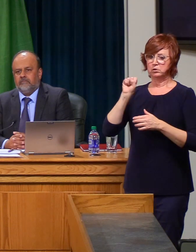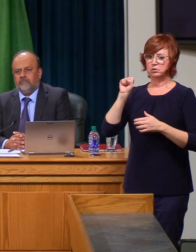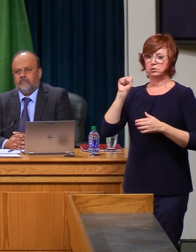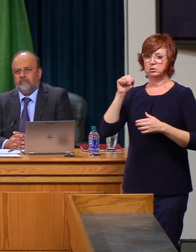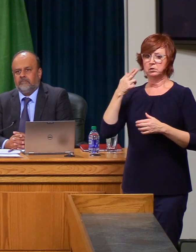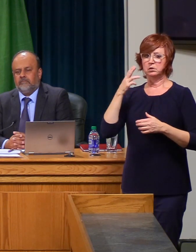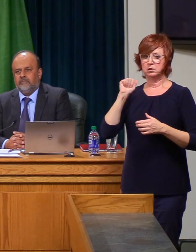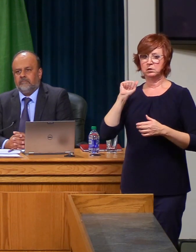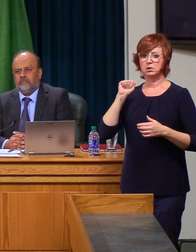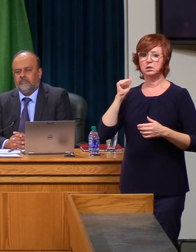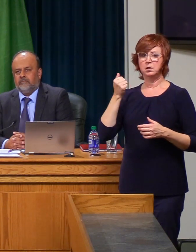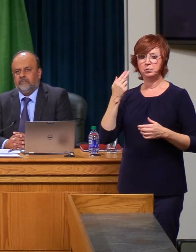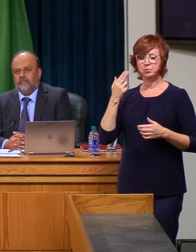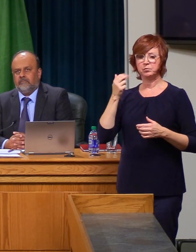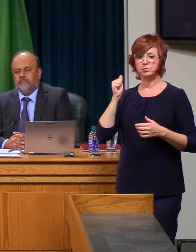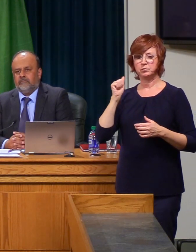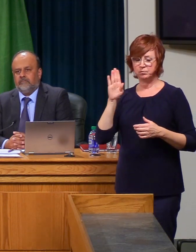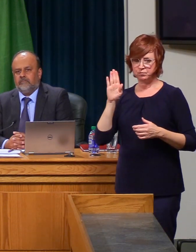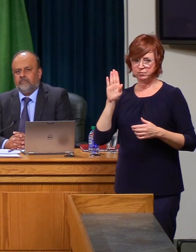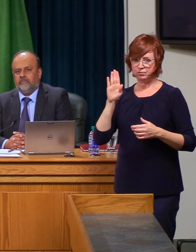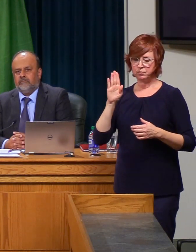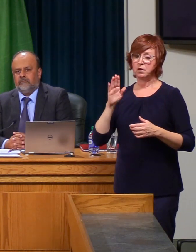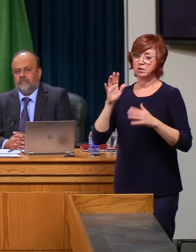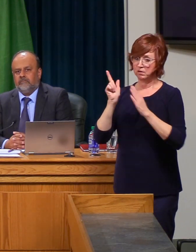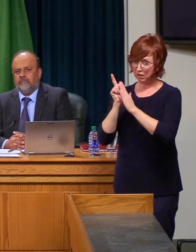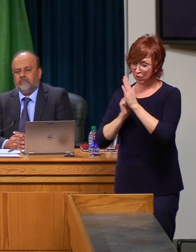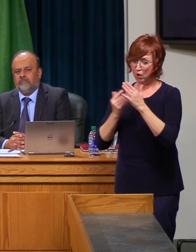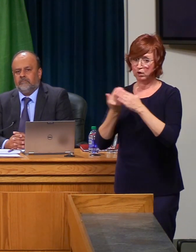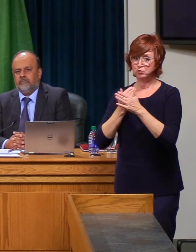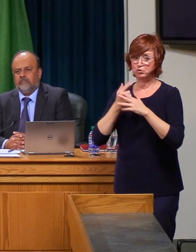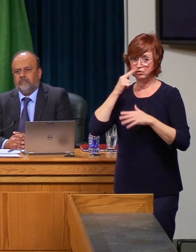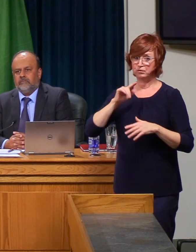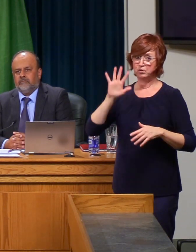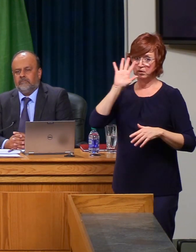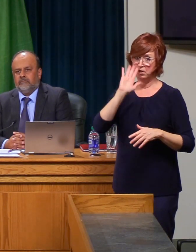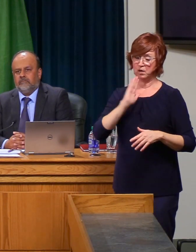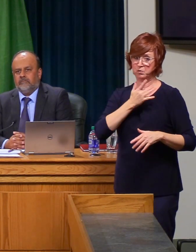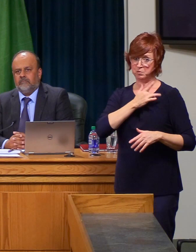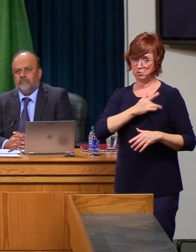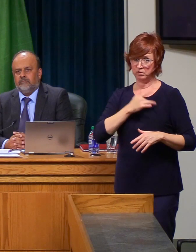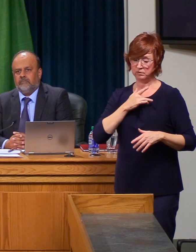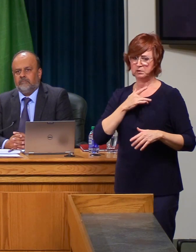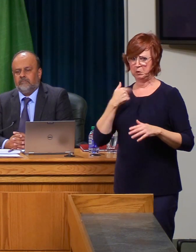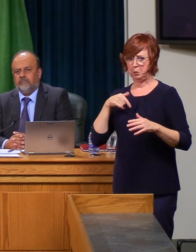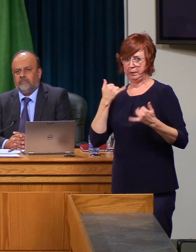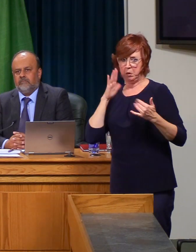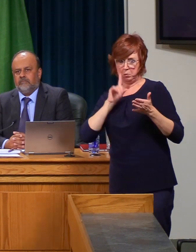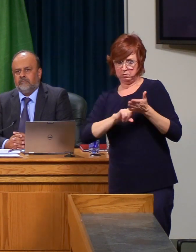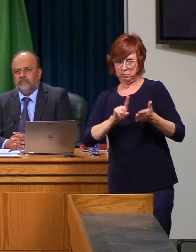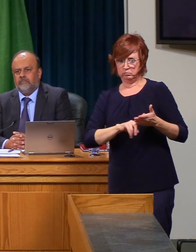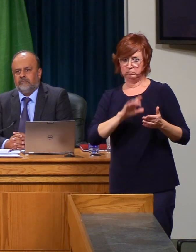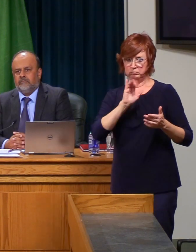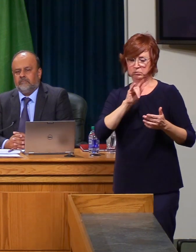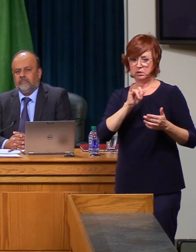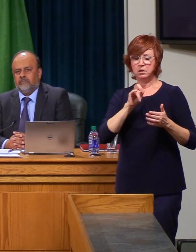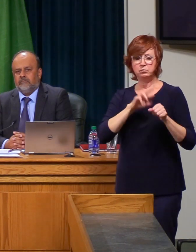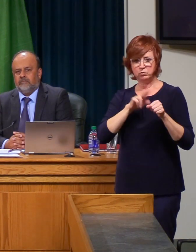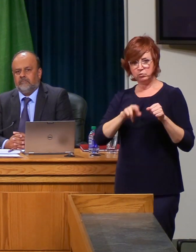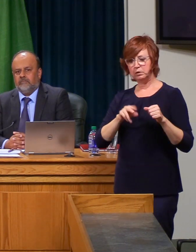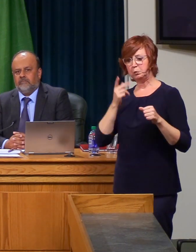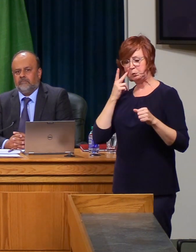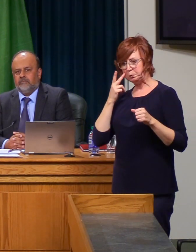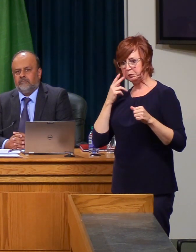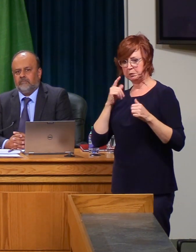of the province. We will look at what the city of Regina has done, and with respect to what act or what they are